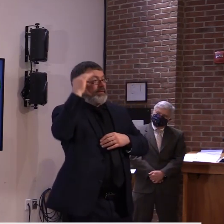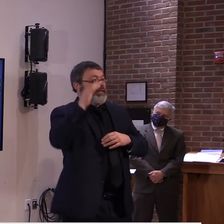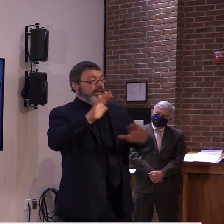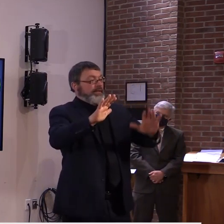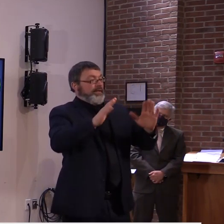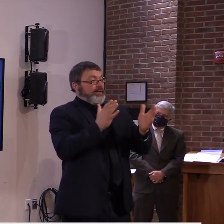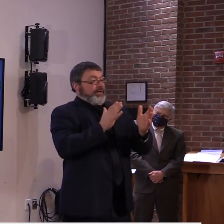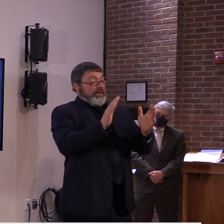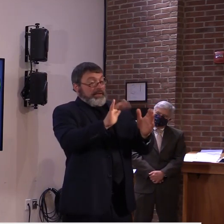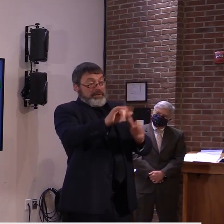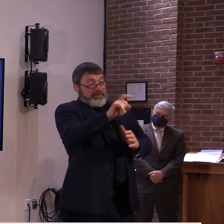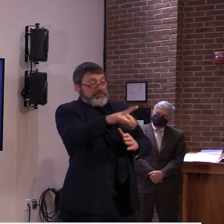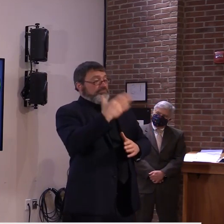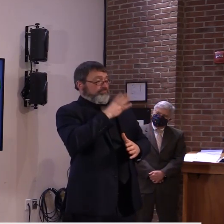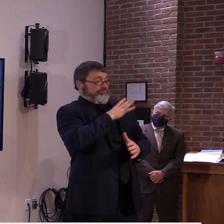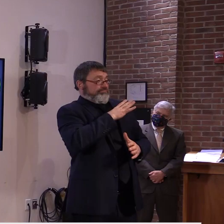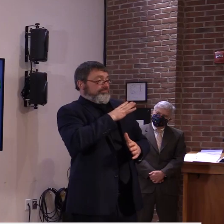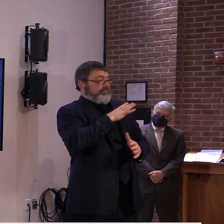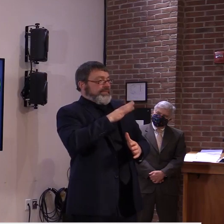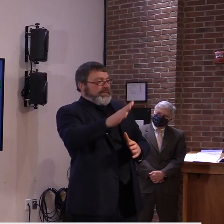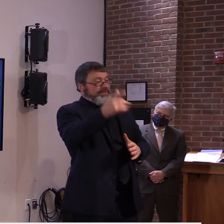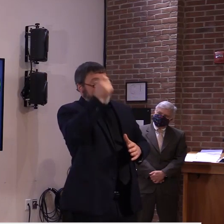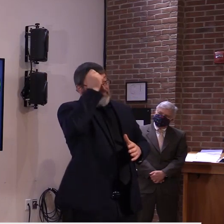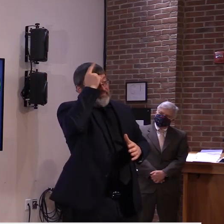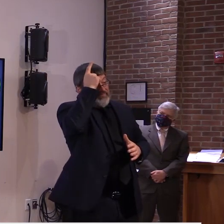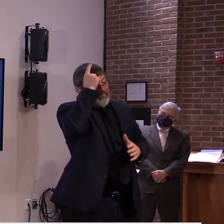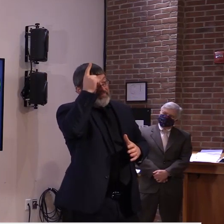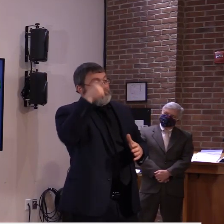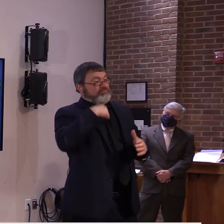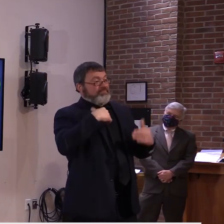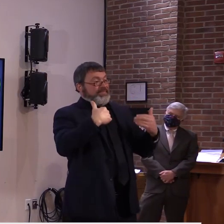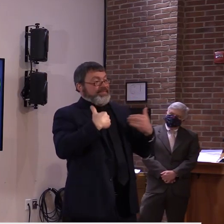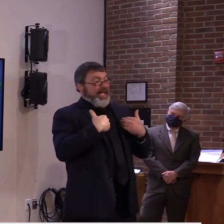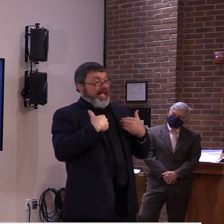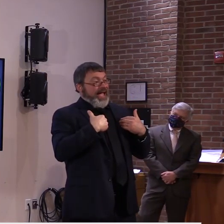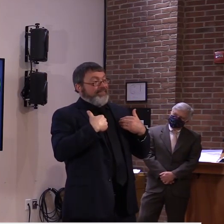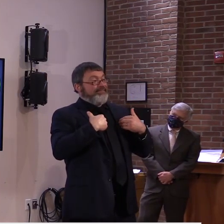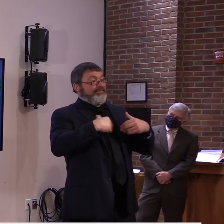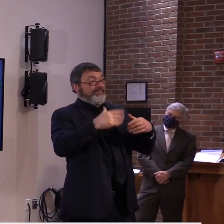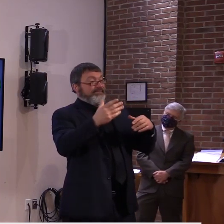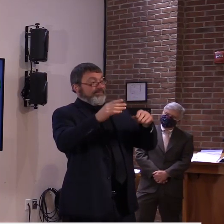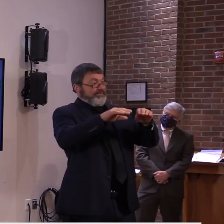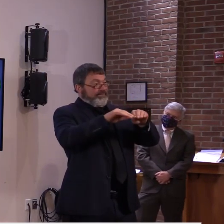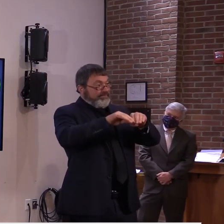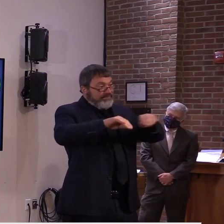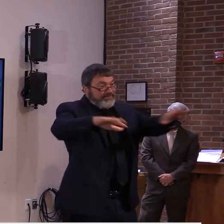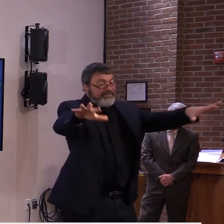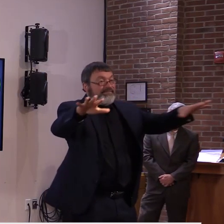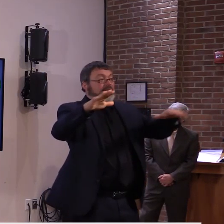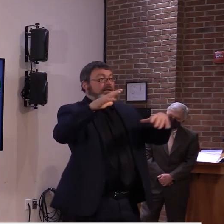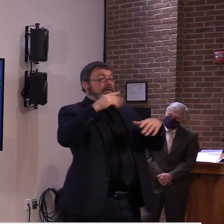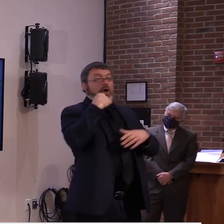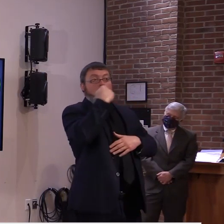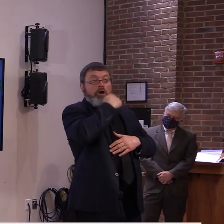Do they, how would they know that before they go to pick someone